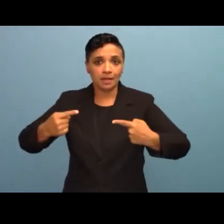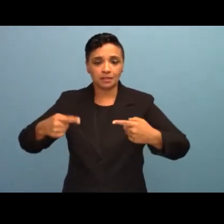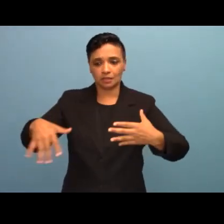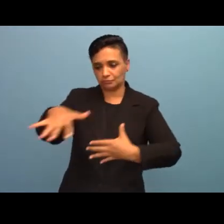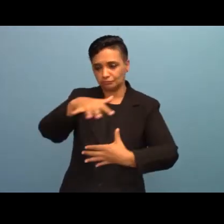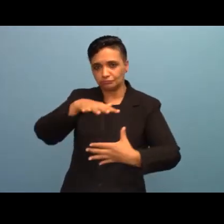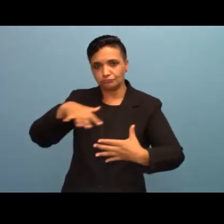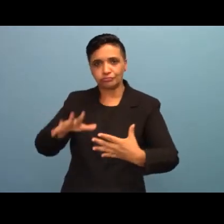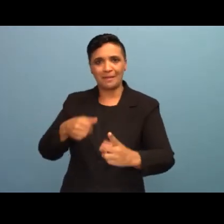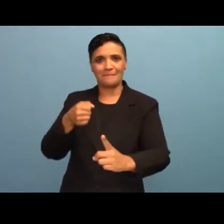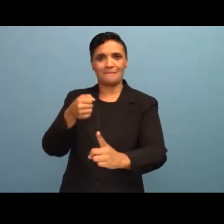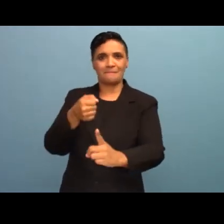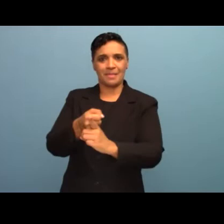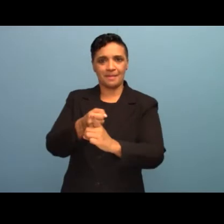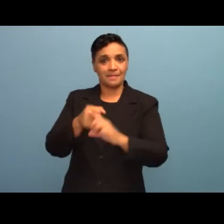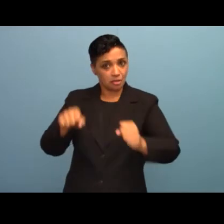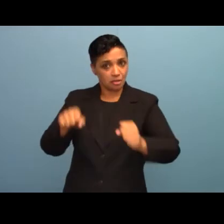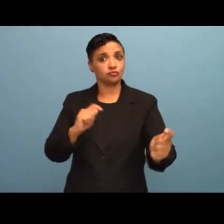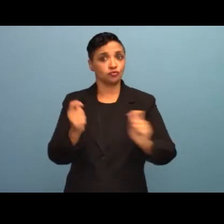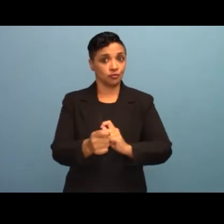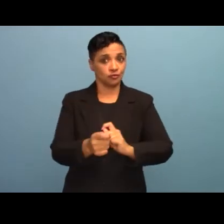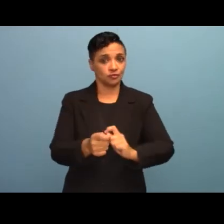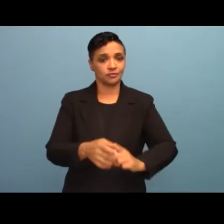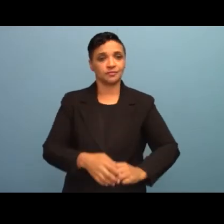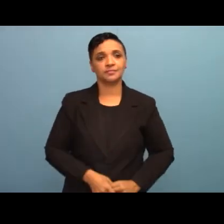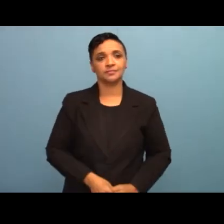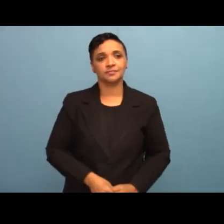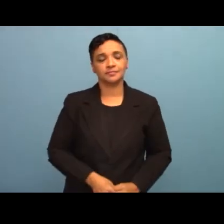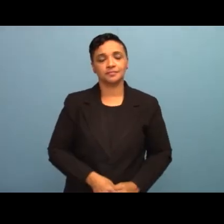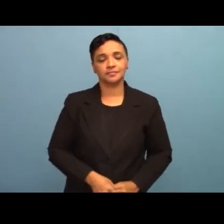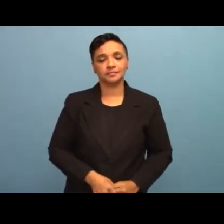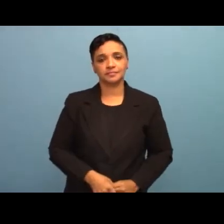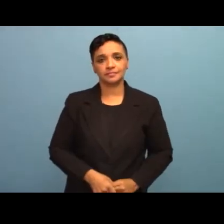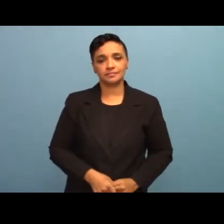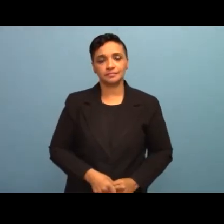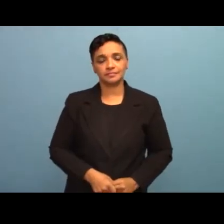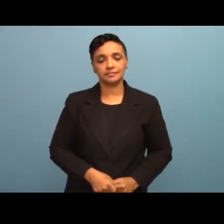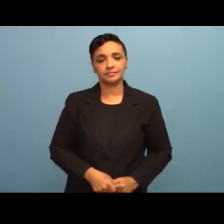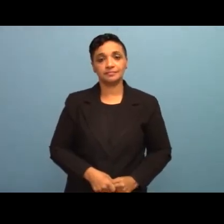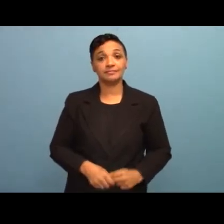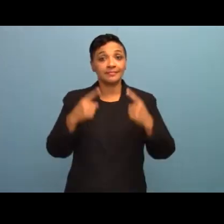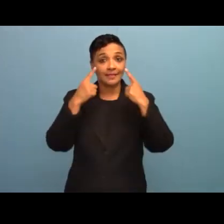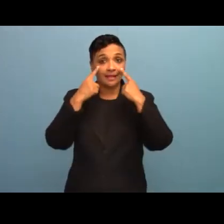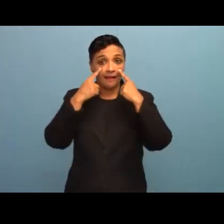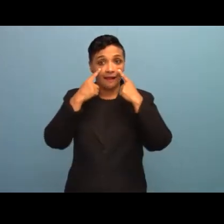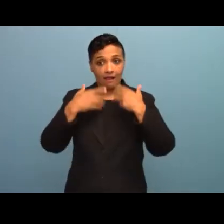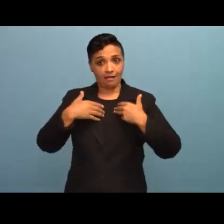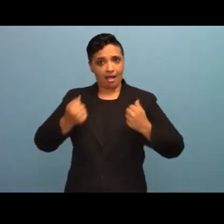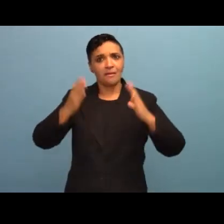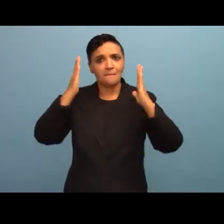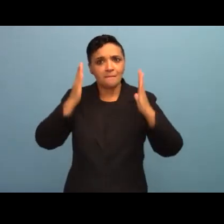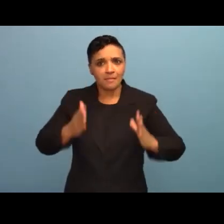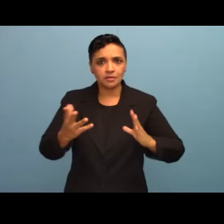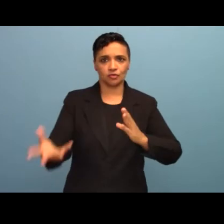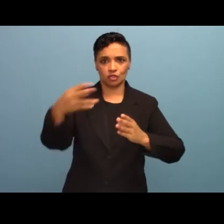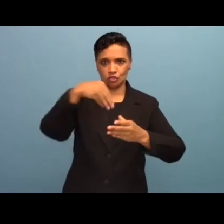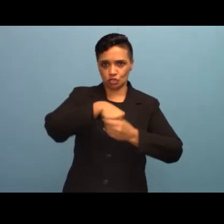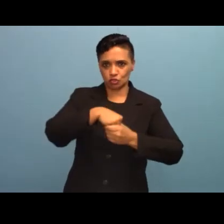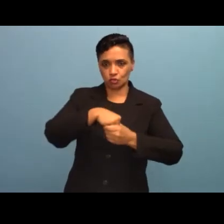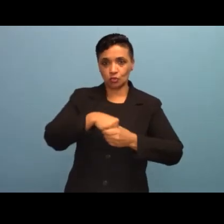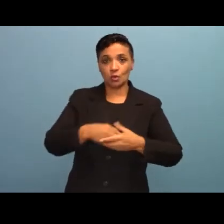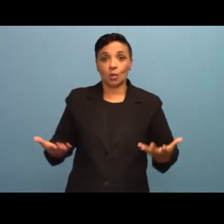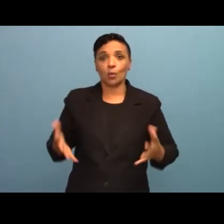affect risk. It is vital that child eye health be included in these programs and global level